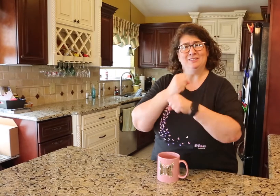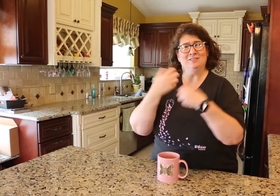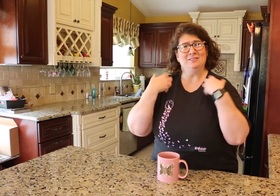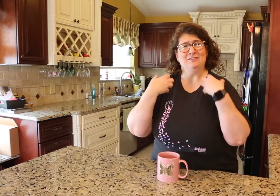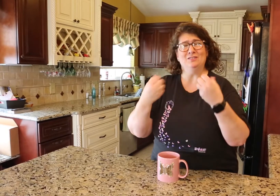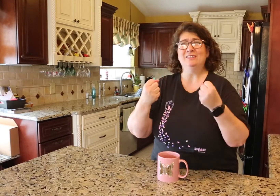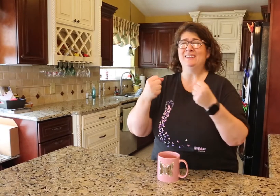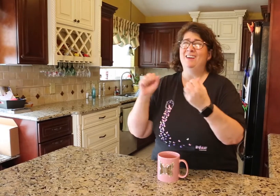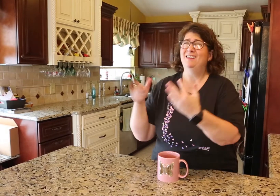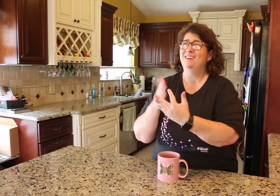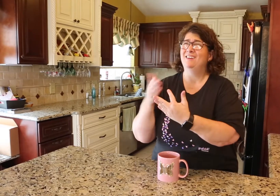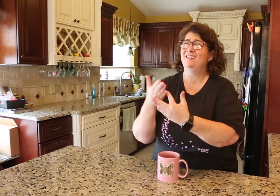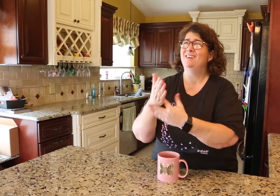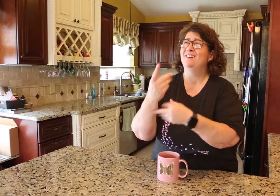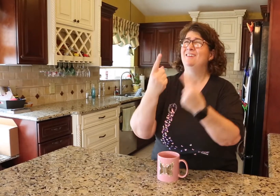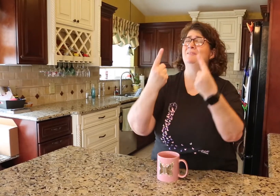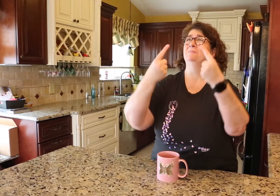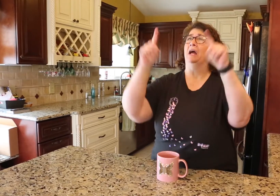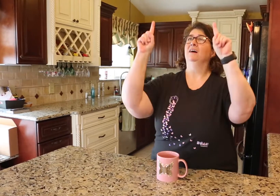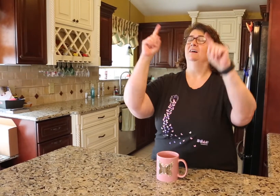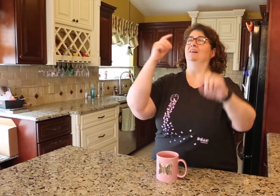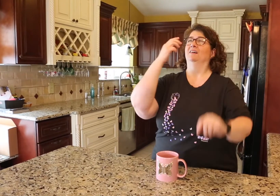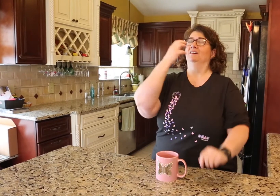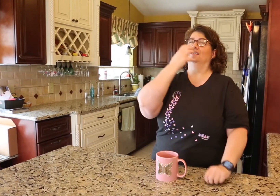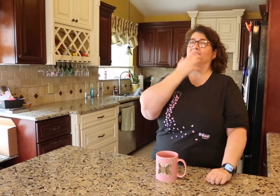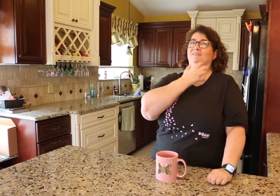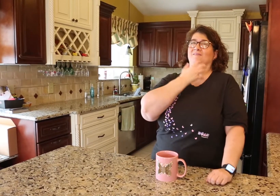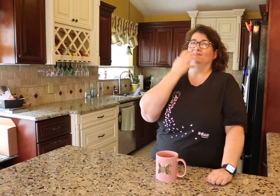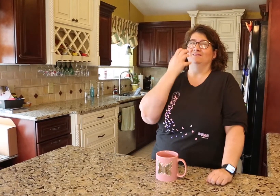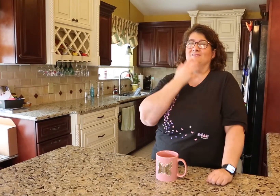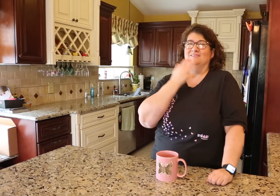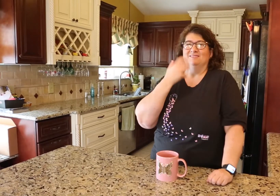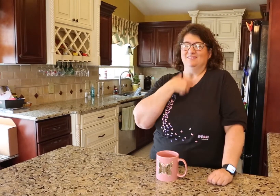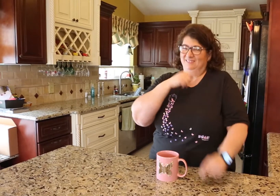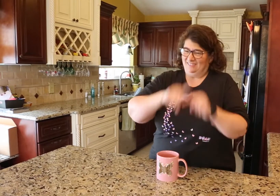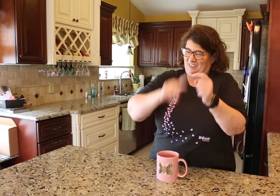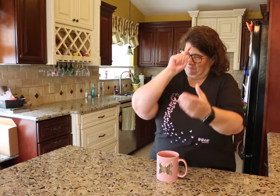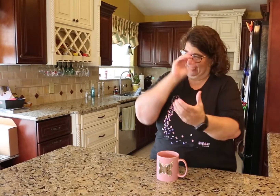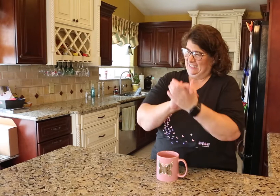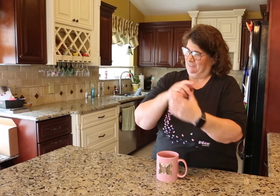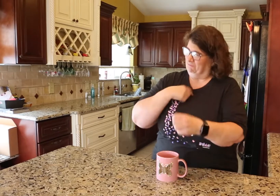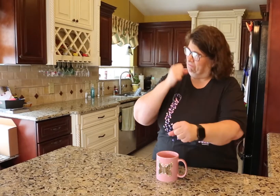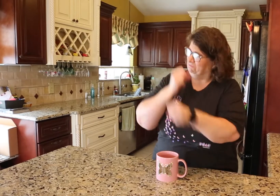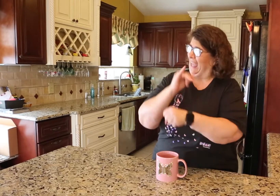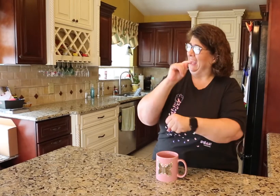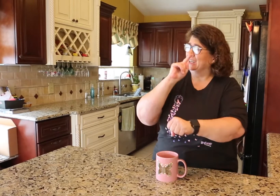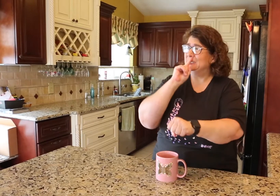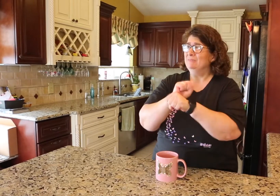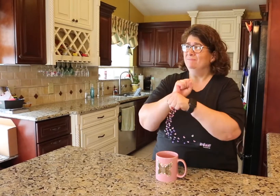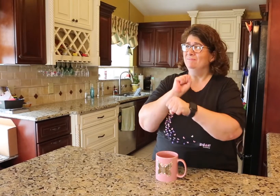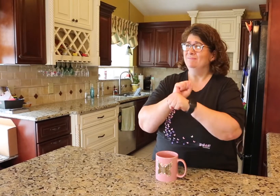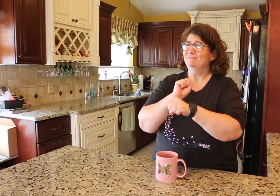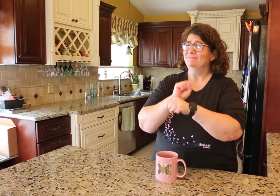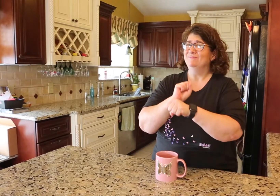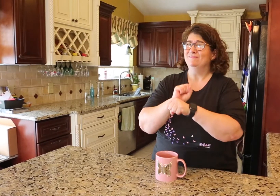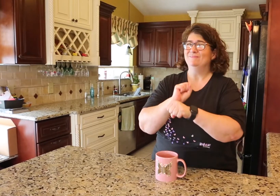being cancer-free. Wow. I cannot believe I made it this far.